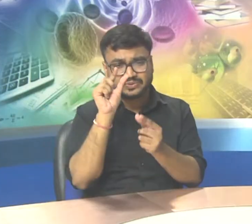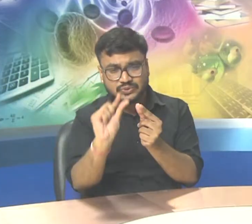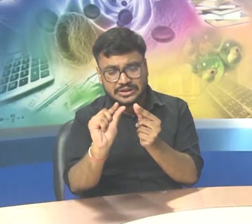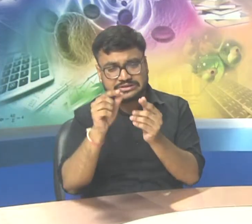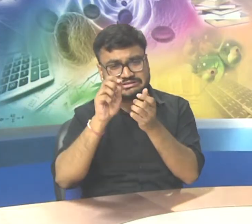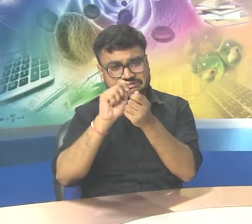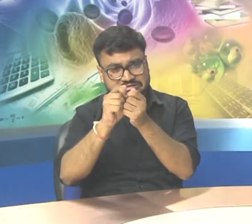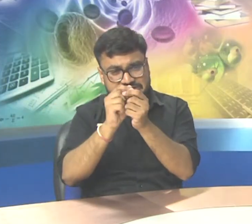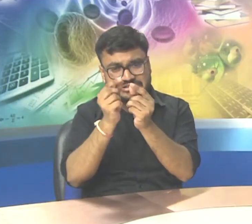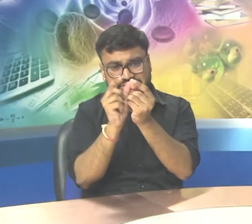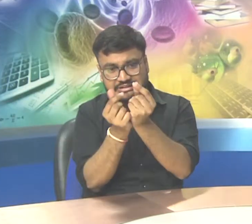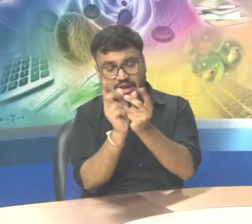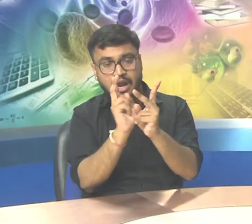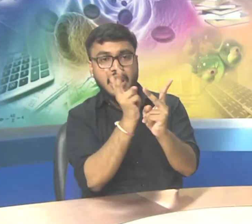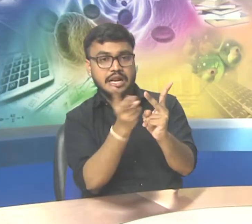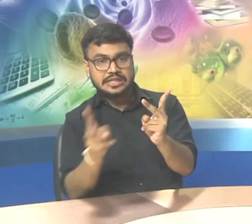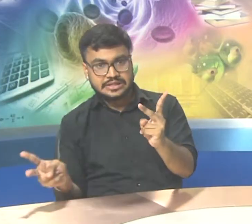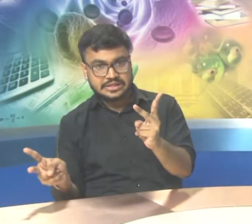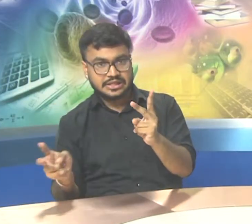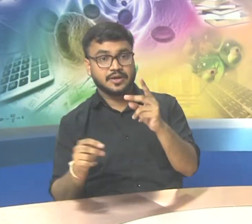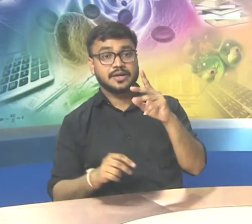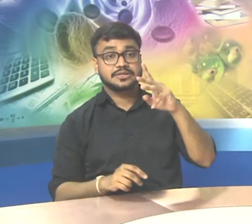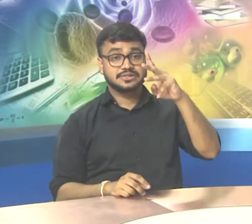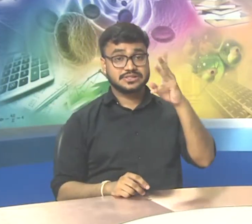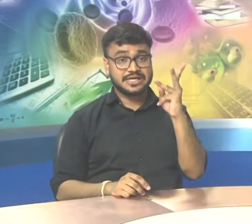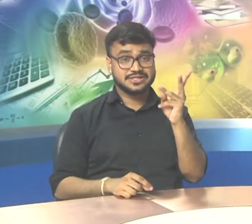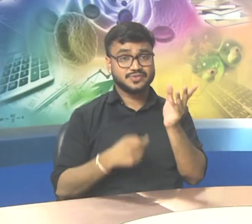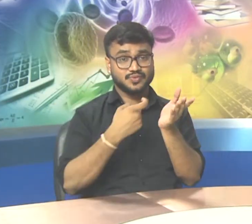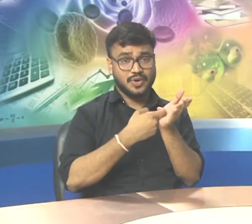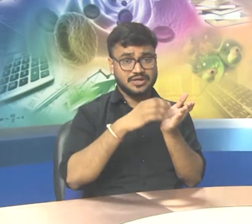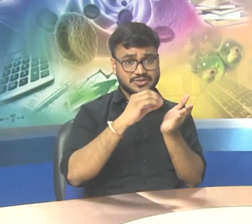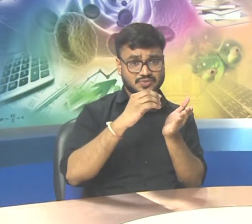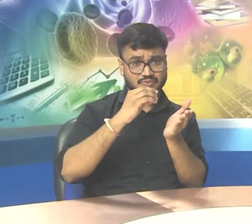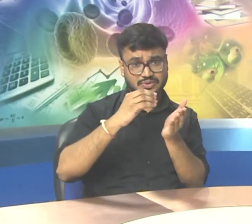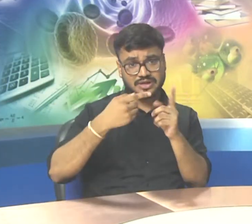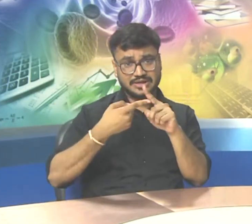like rajma, chana, dals, etc.